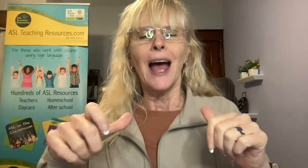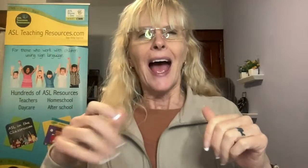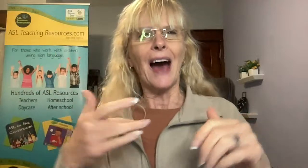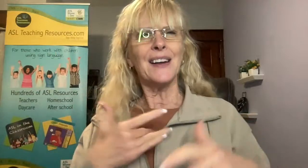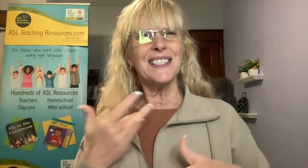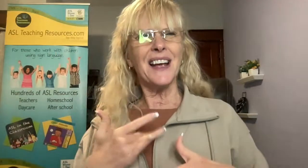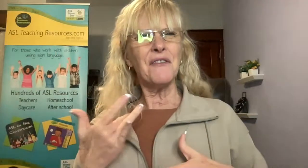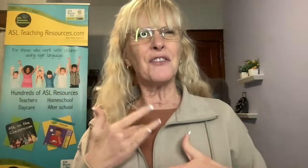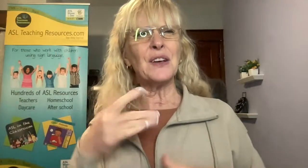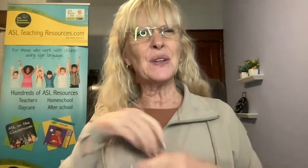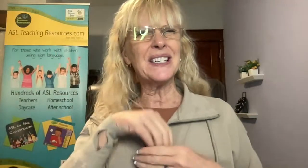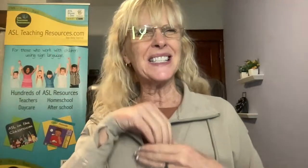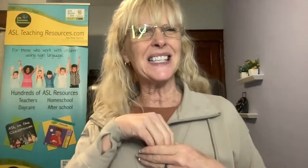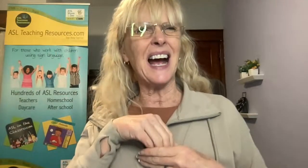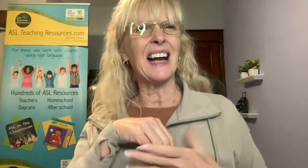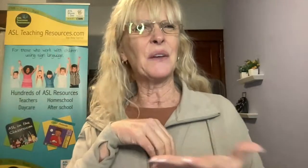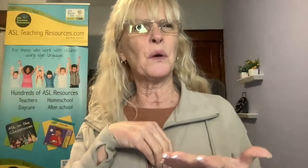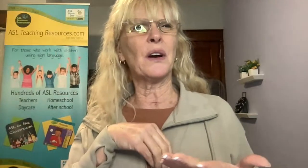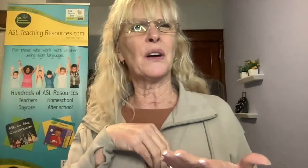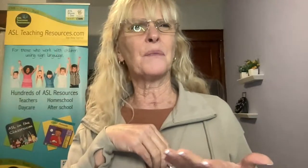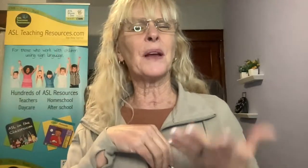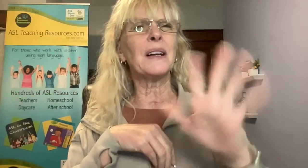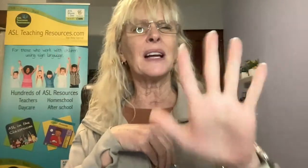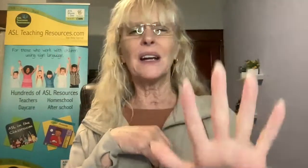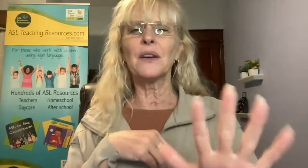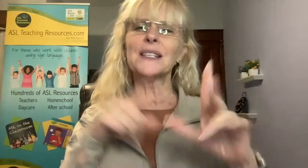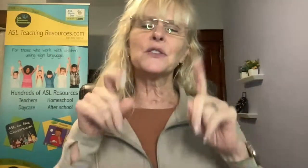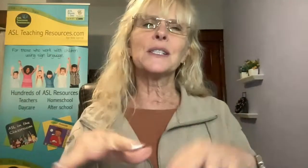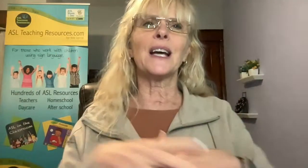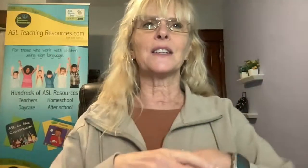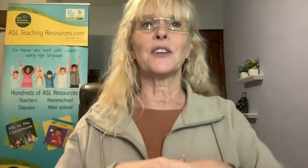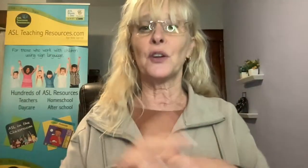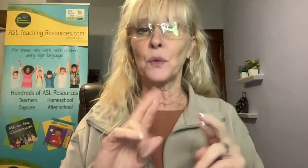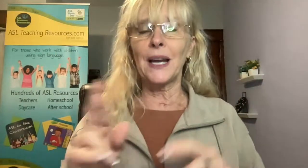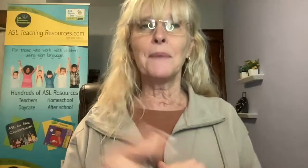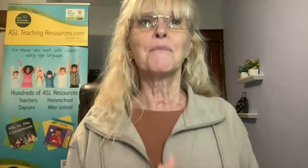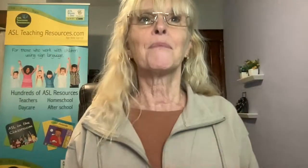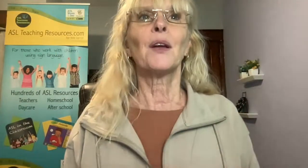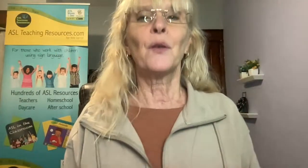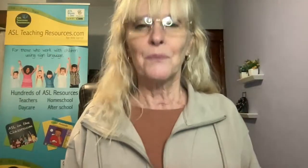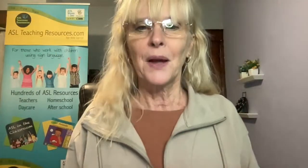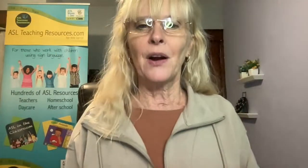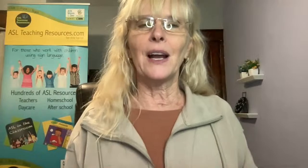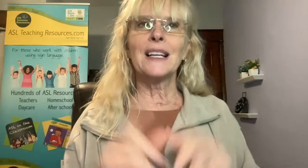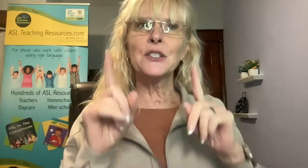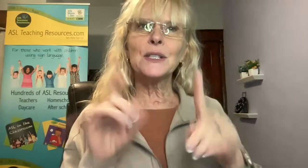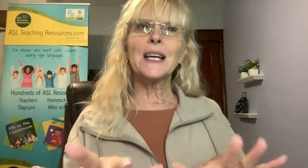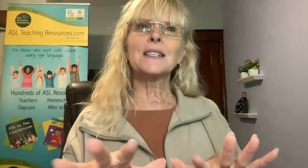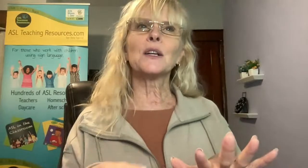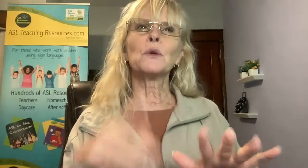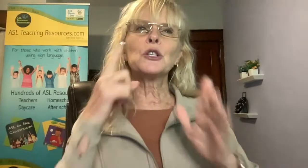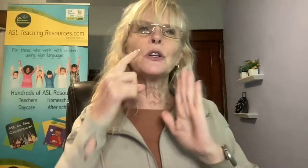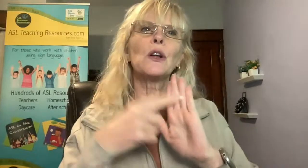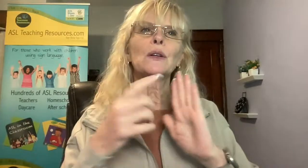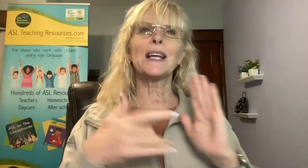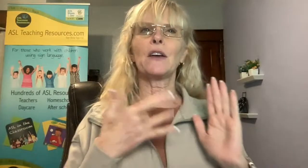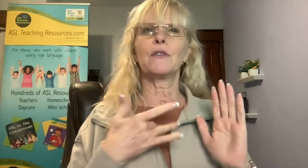How does that feel inside here, let's do a test. Are you ready? All right, let's do a test and I want you to notice how you